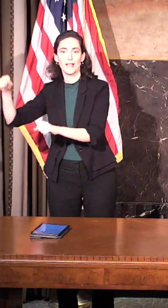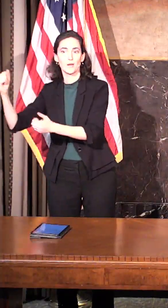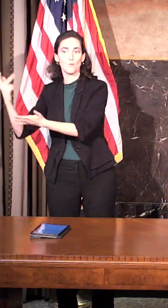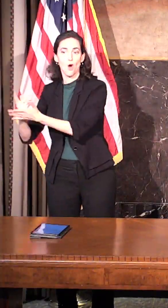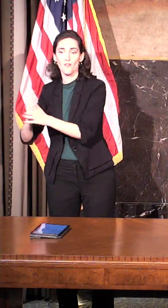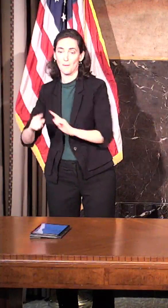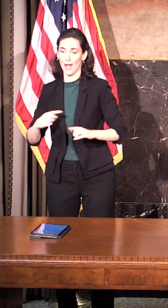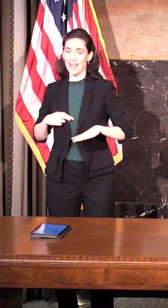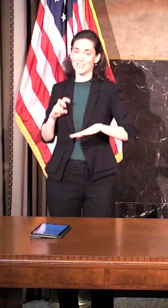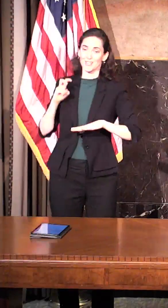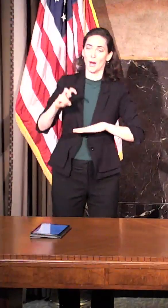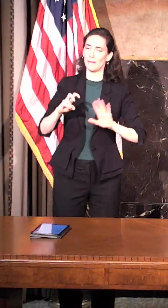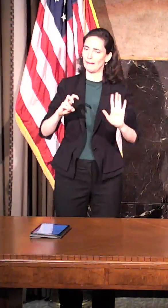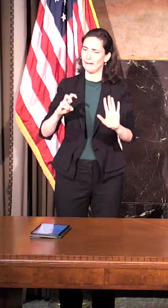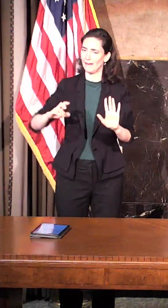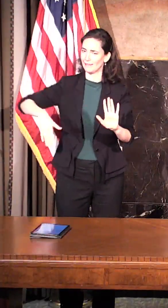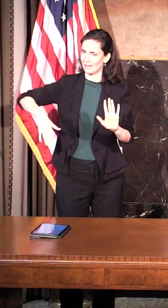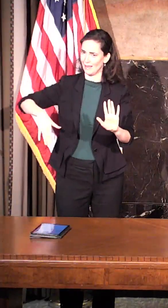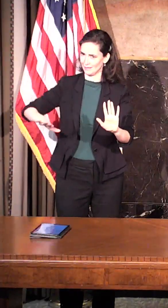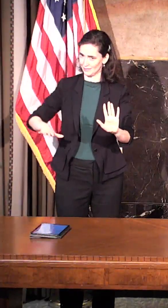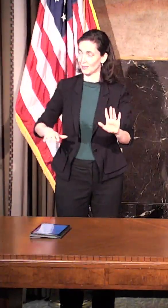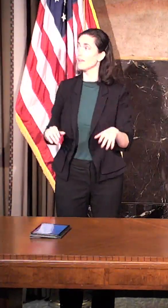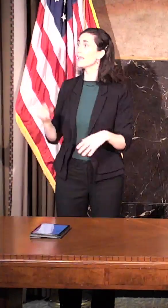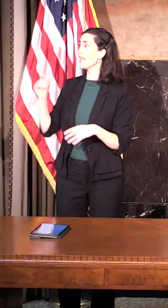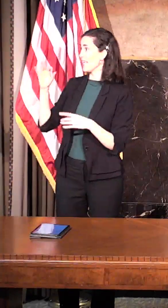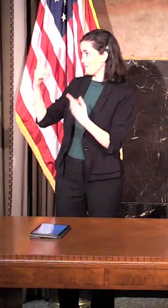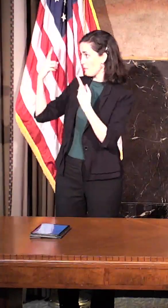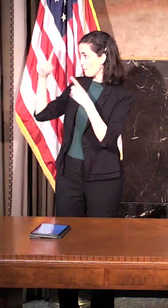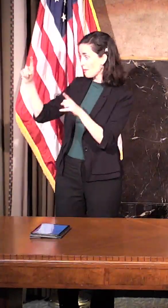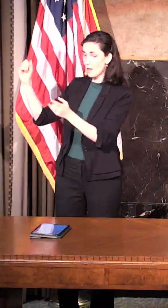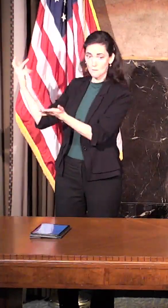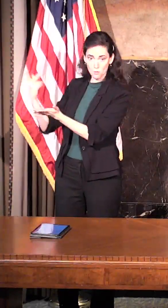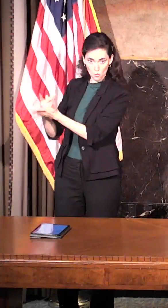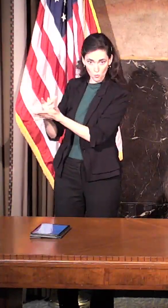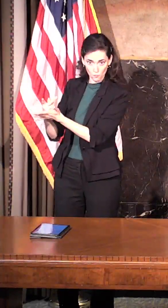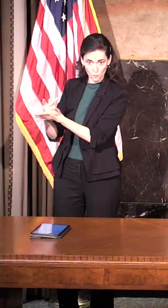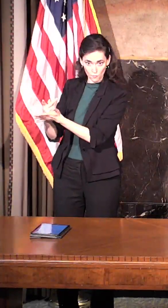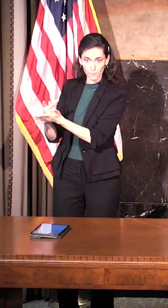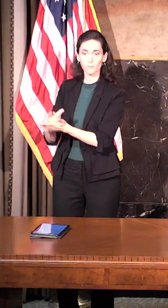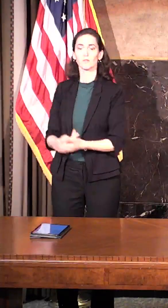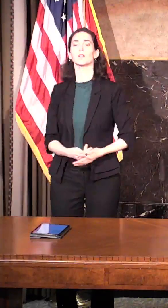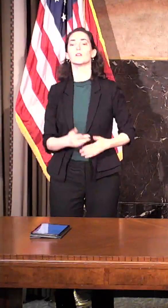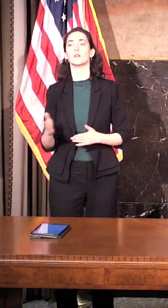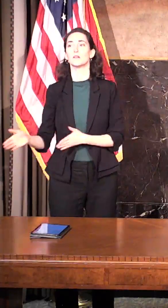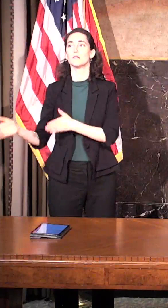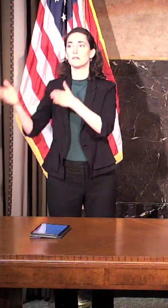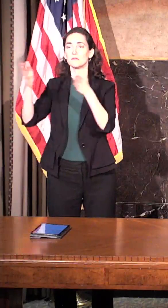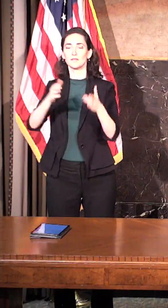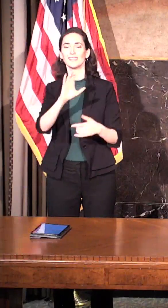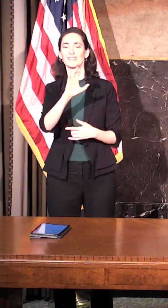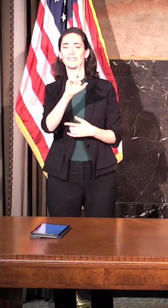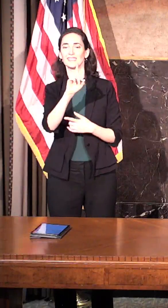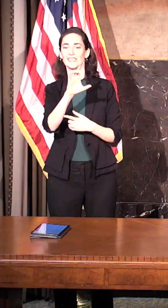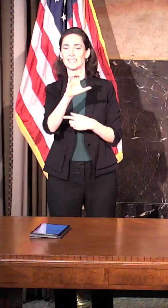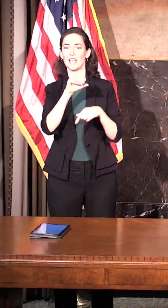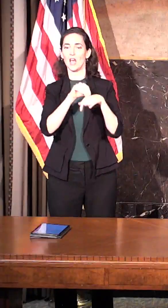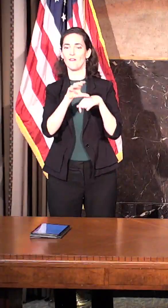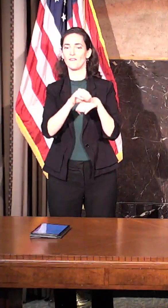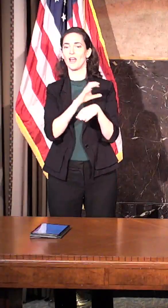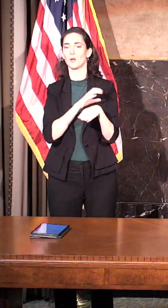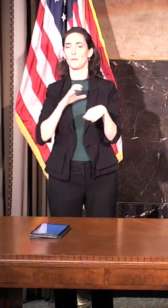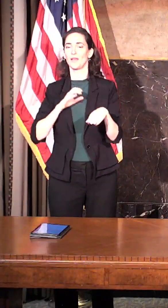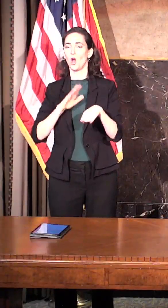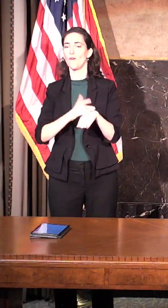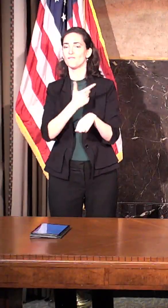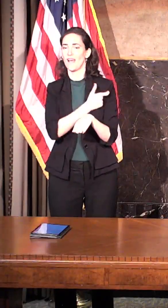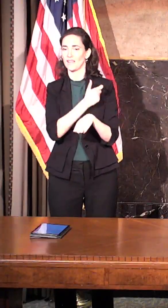that. If that authorization is made, then the CDC Advisory Committee on Immunization Practices will